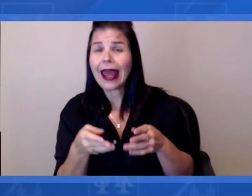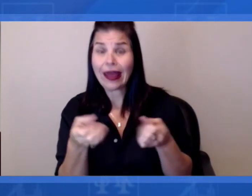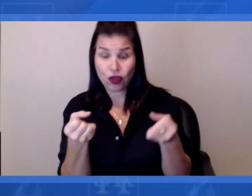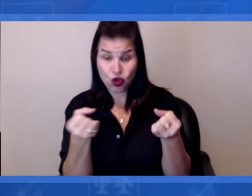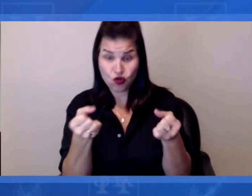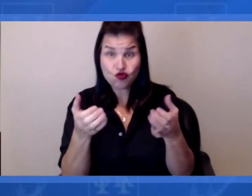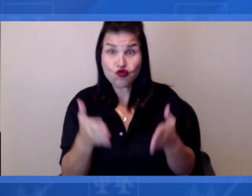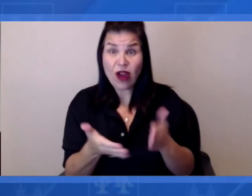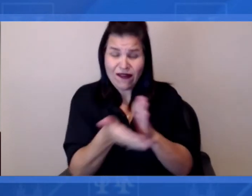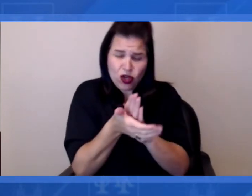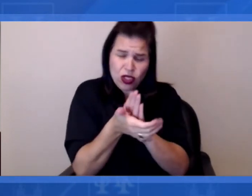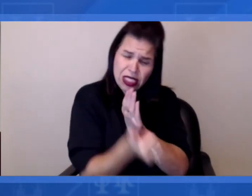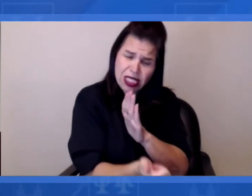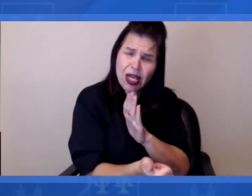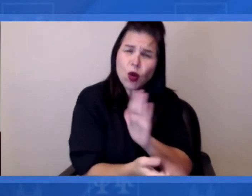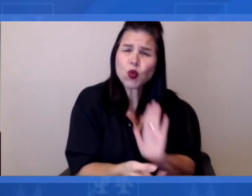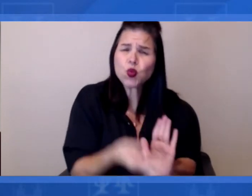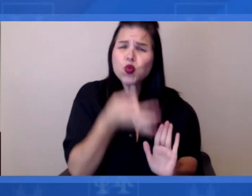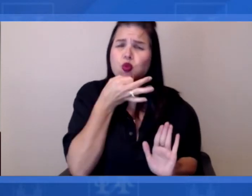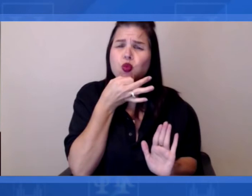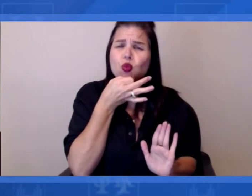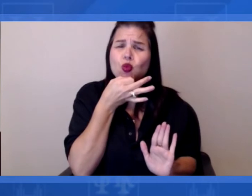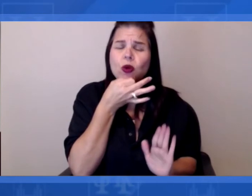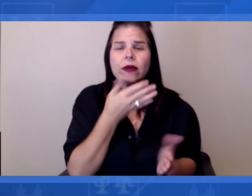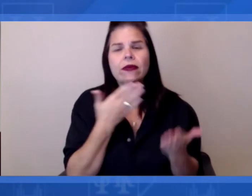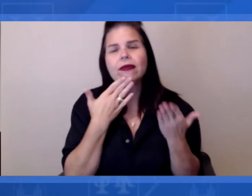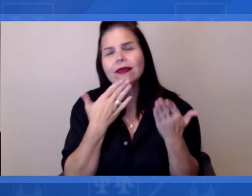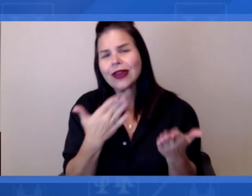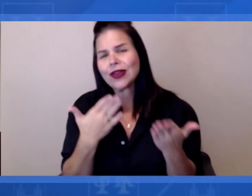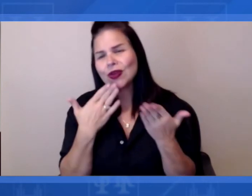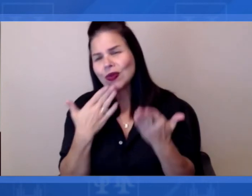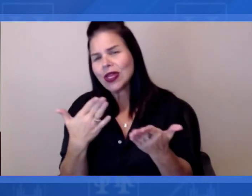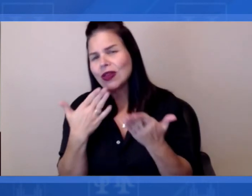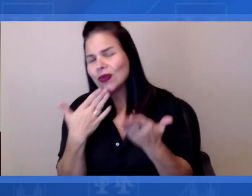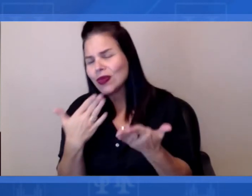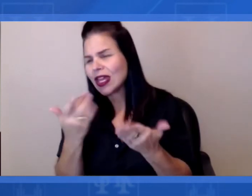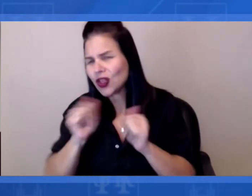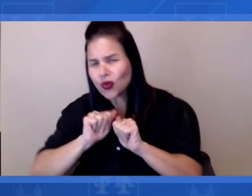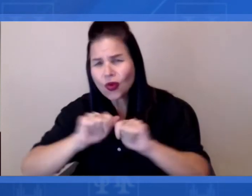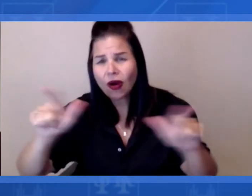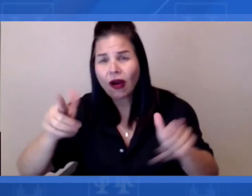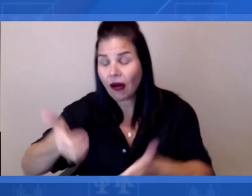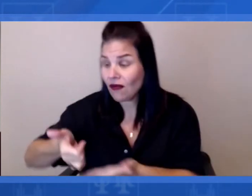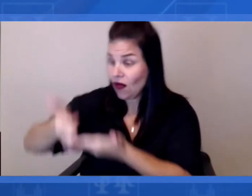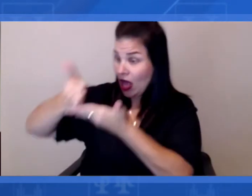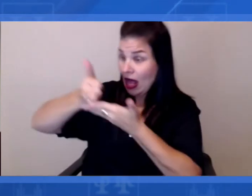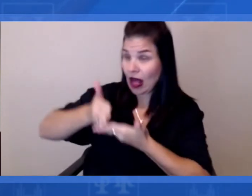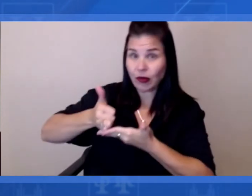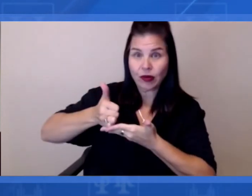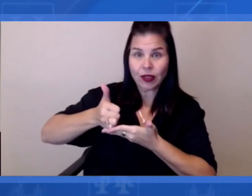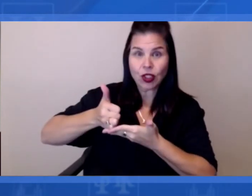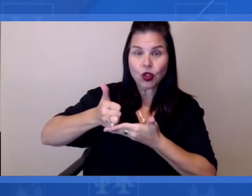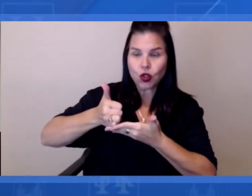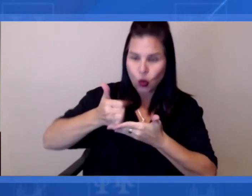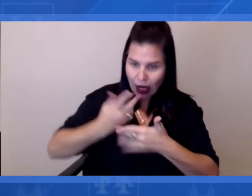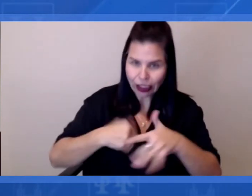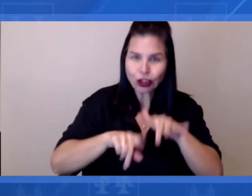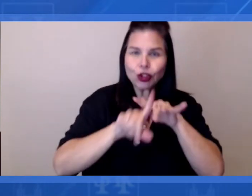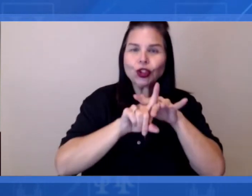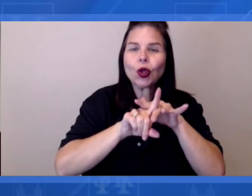drivers. Thank you all for helping me to go to city rec centers